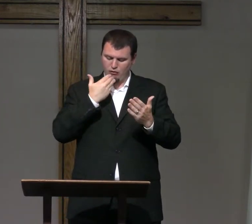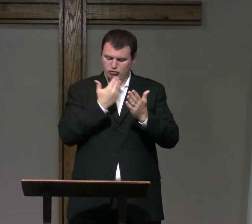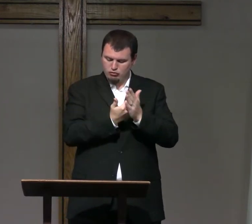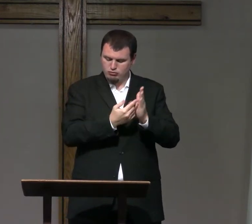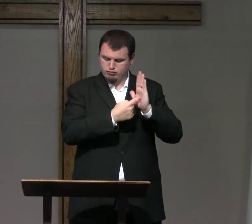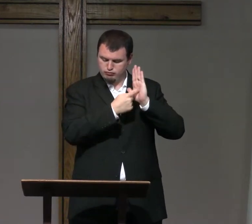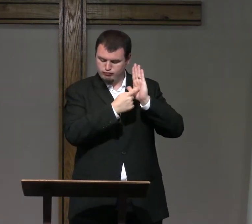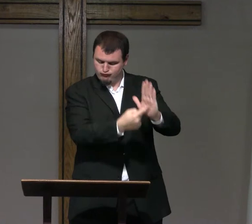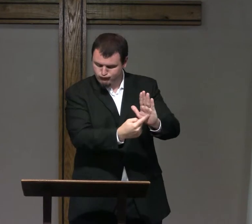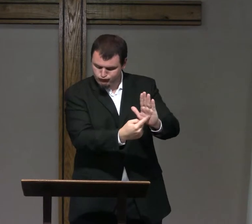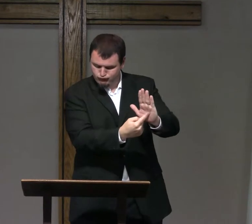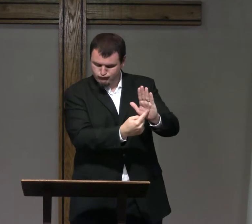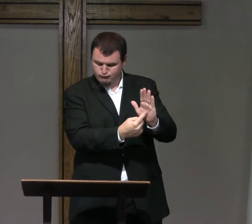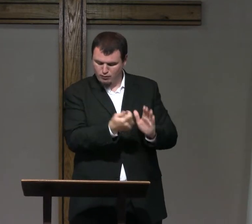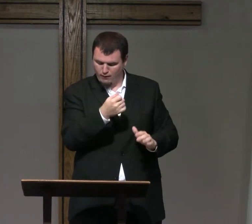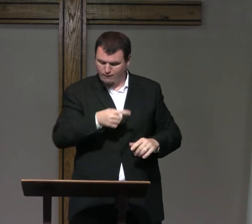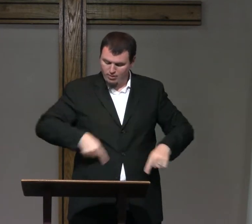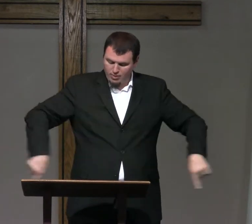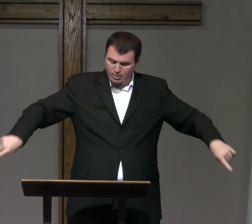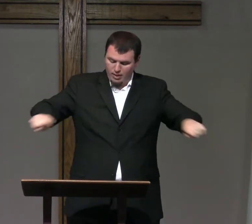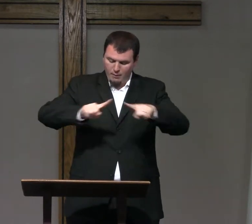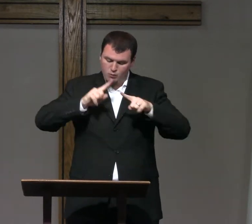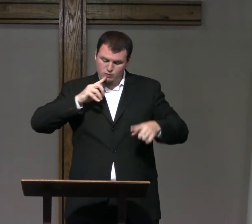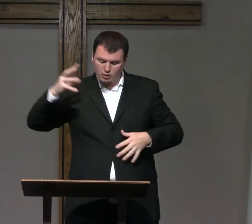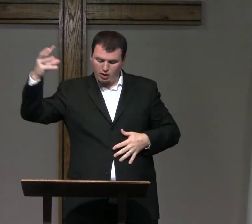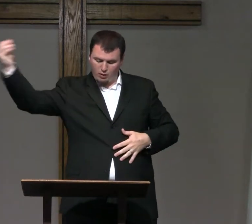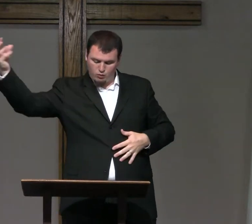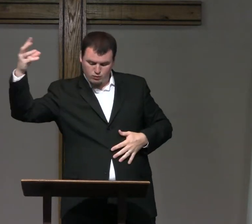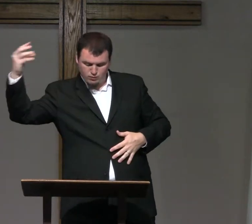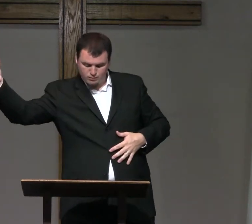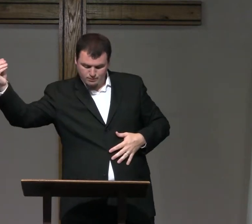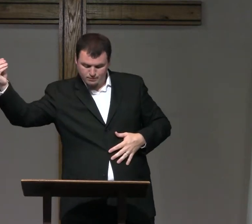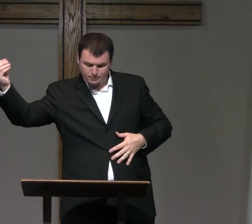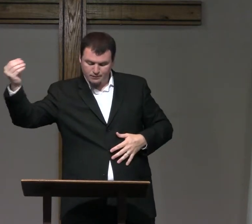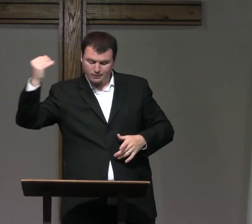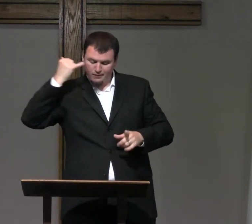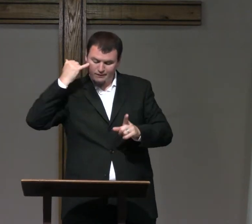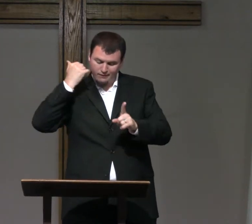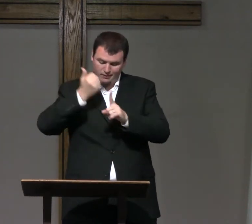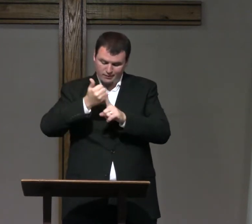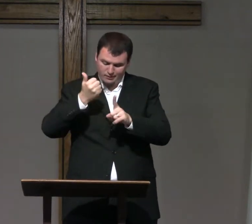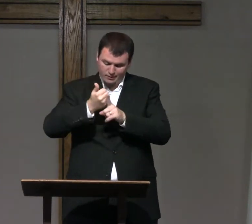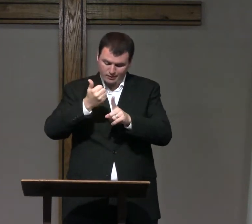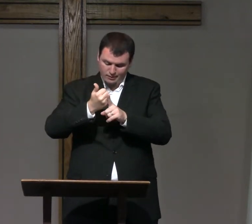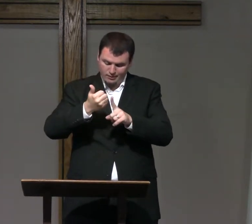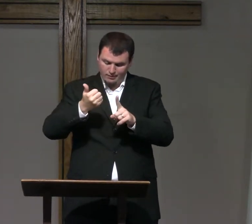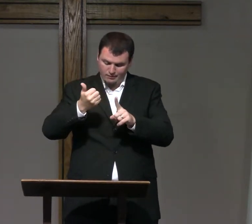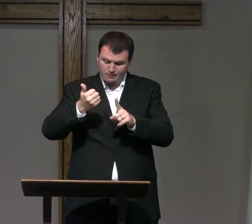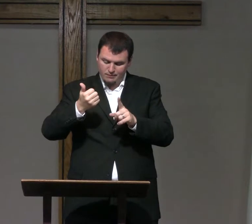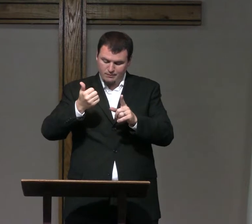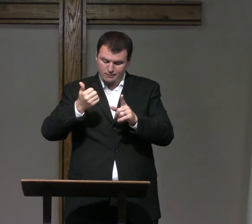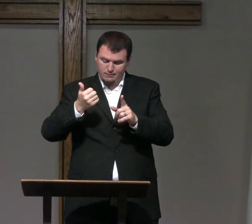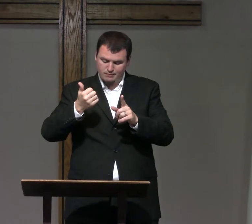Moreover, he must have a good report of them which are without, lest he fall into the